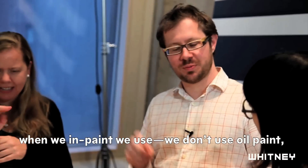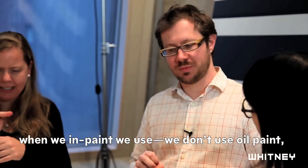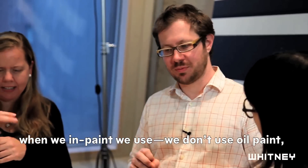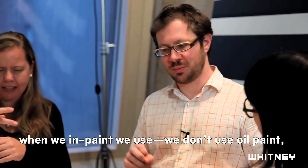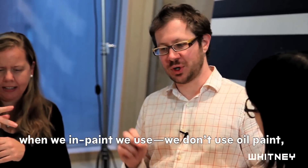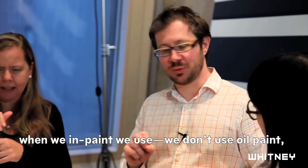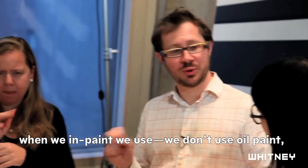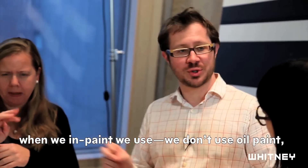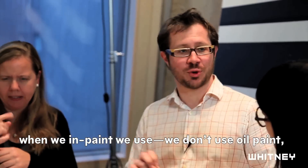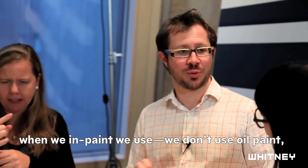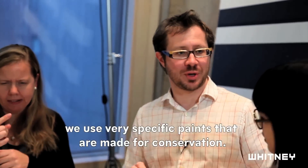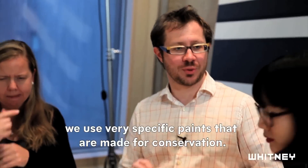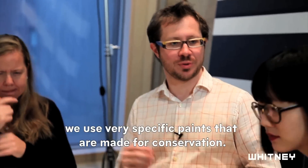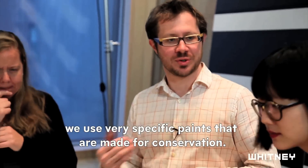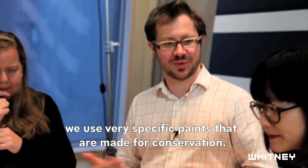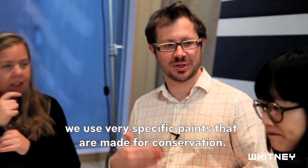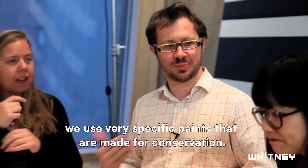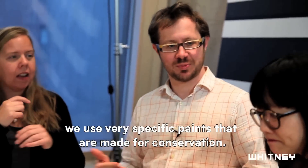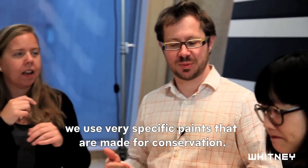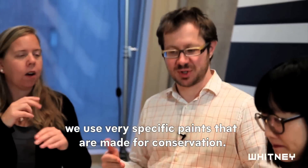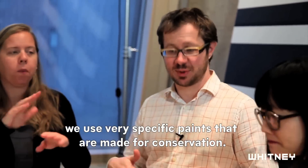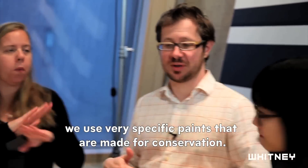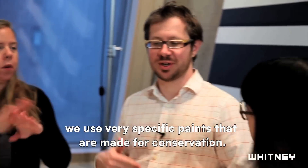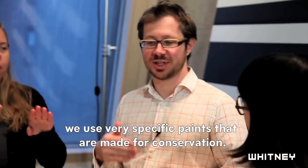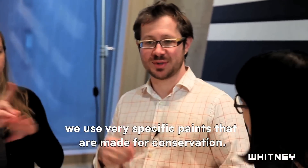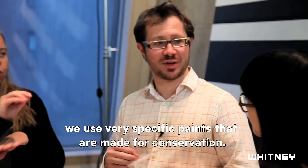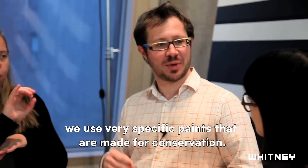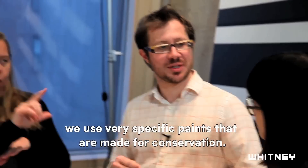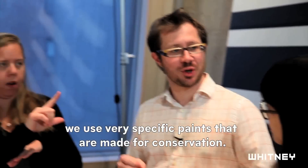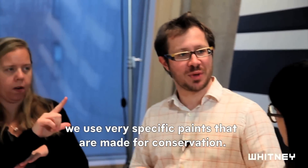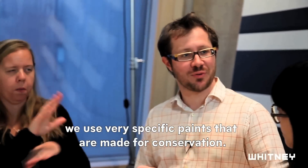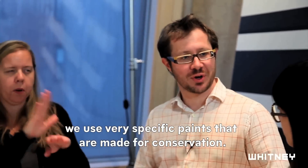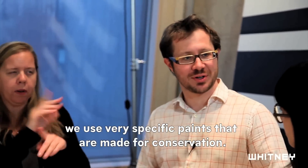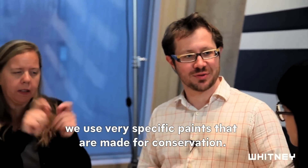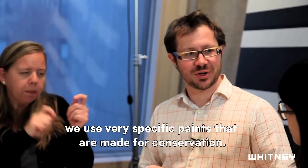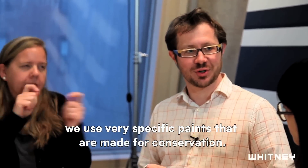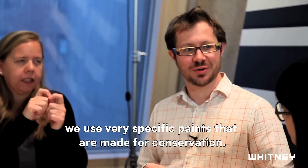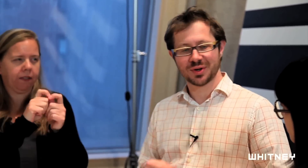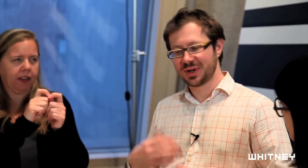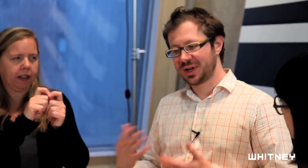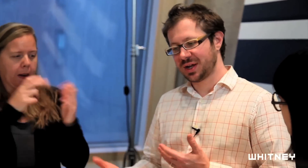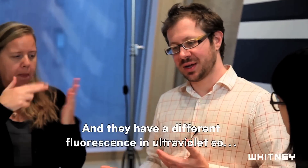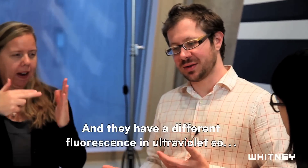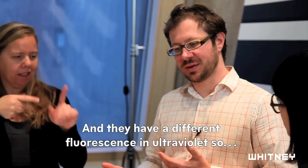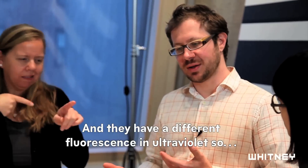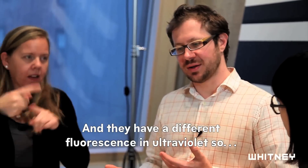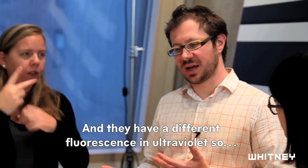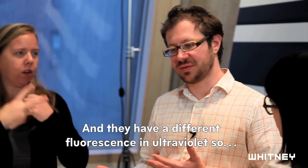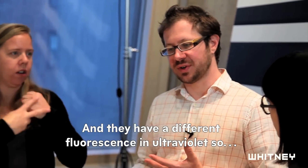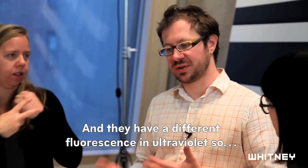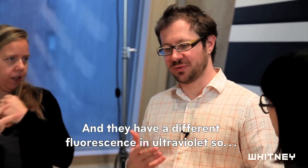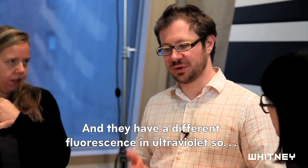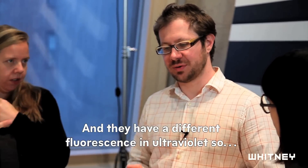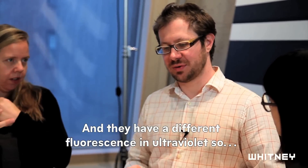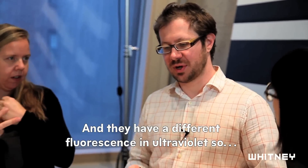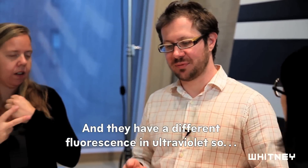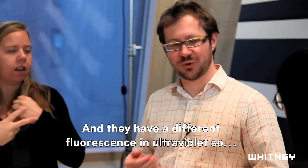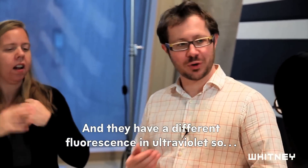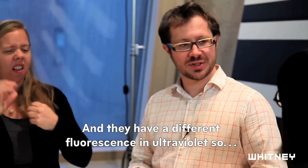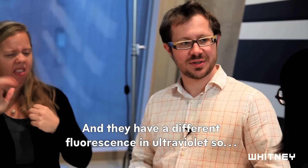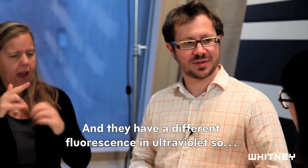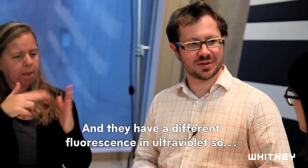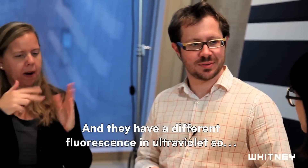we use, we don't use oil paint. We use very specific paints that are made for conservation. And they have a different